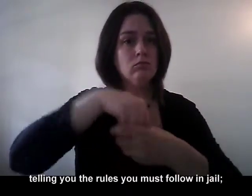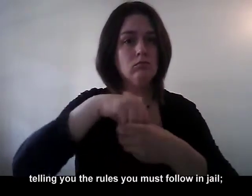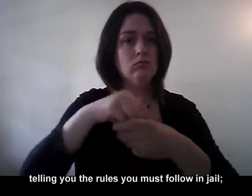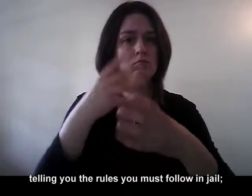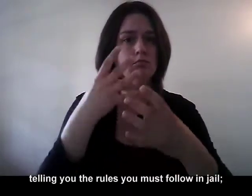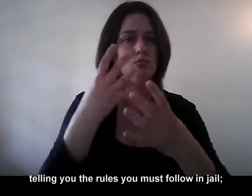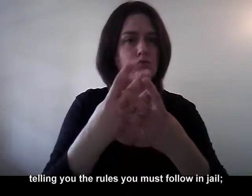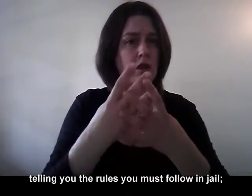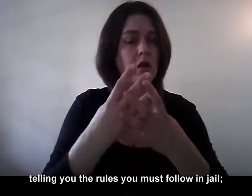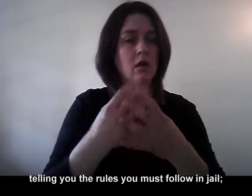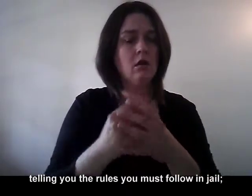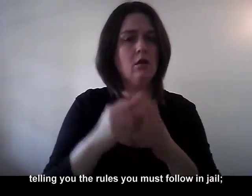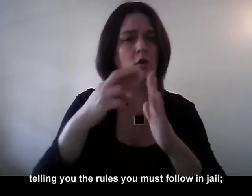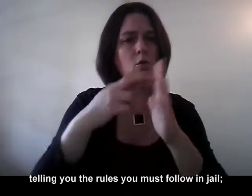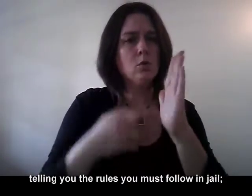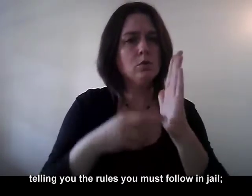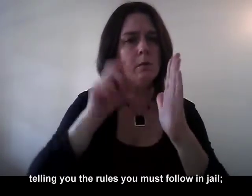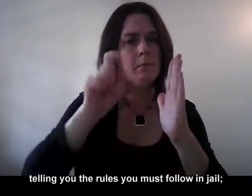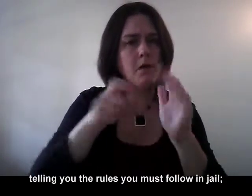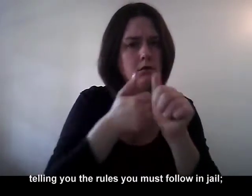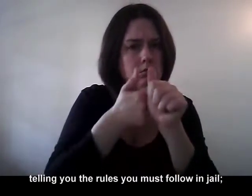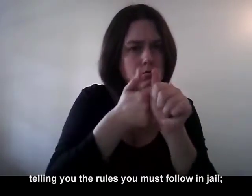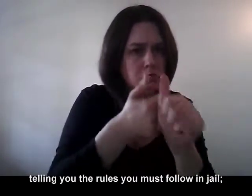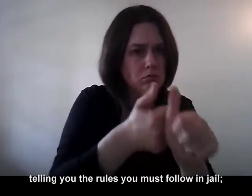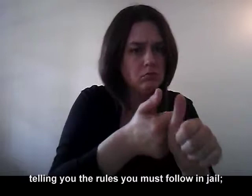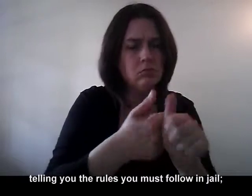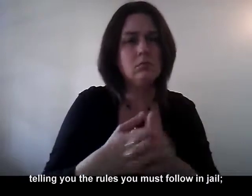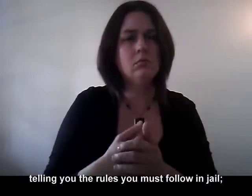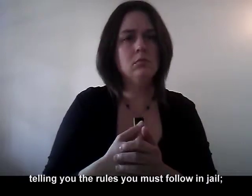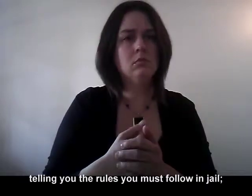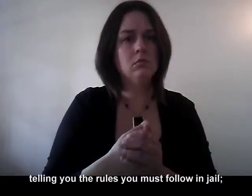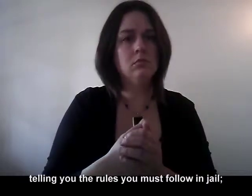telling you the rules you must follow in jail,